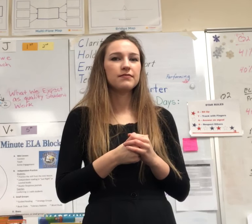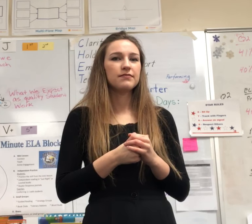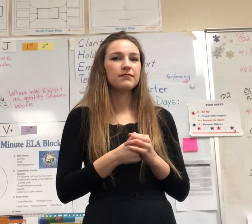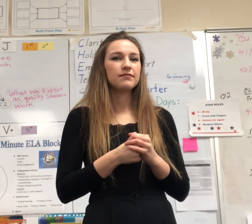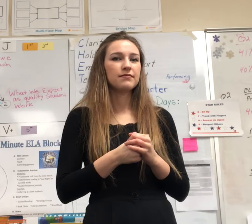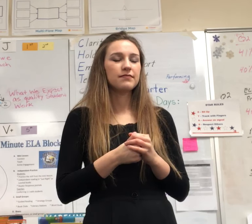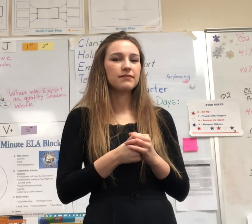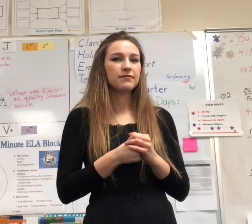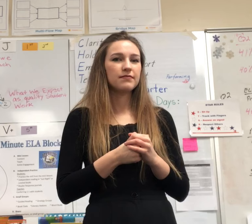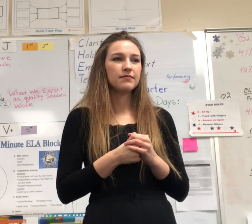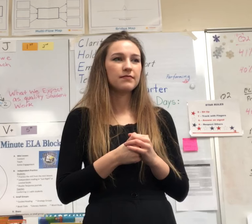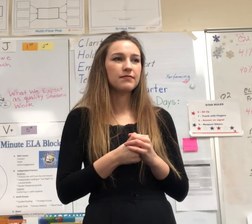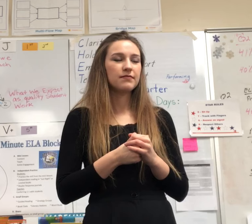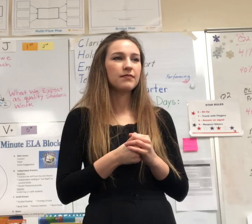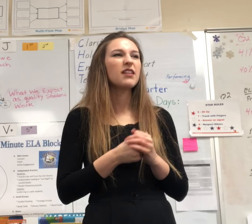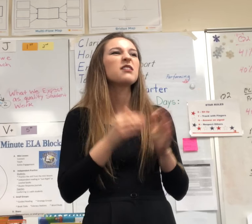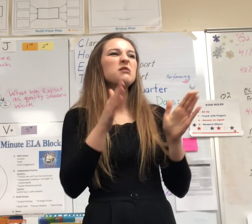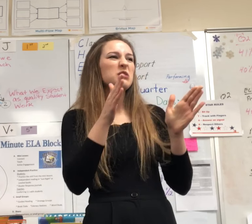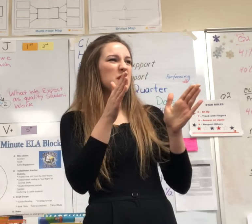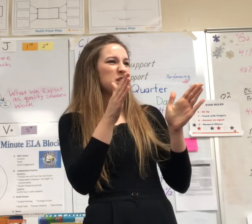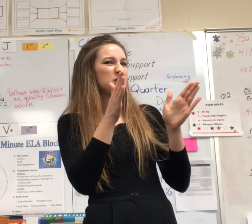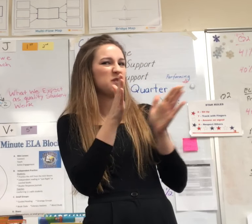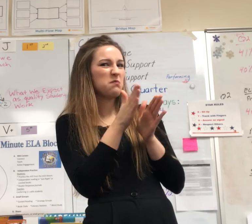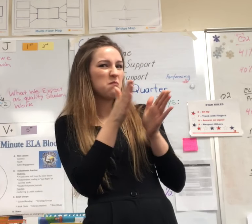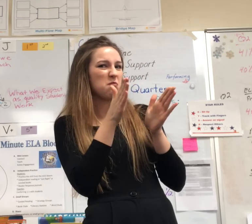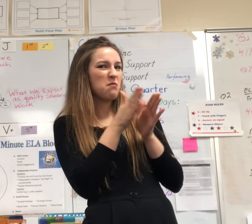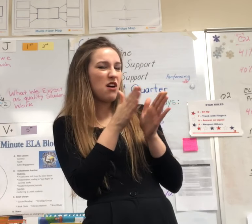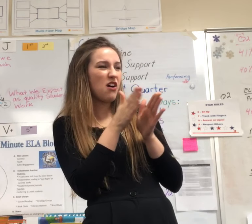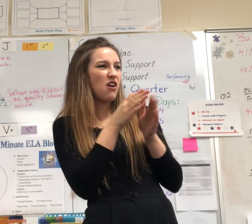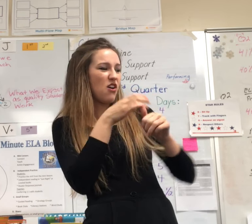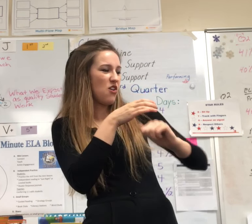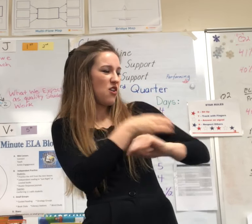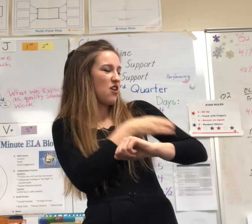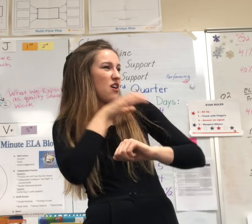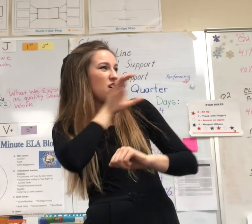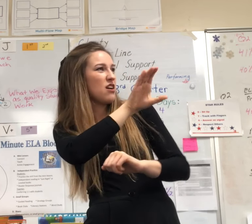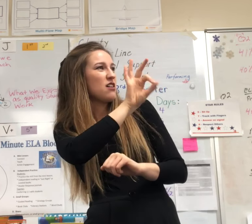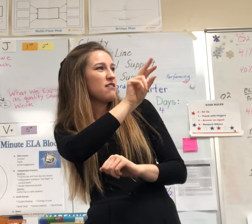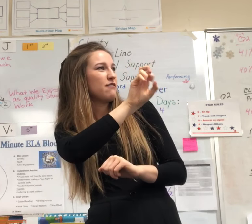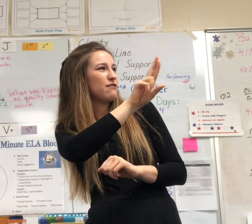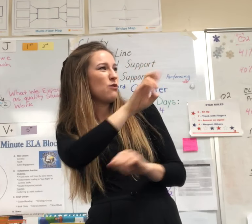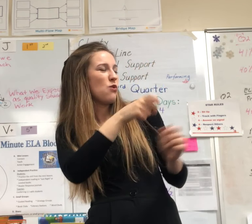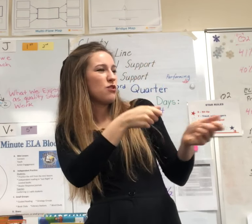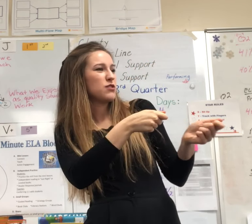force pulling the car. First, it wouldn't